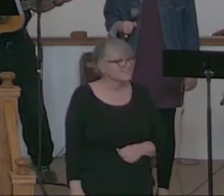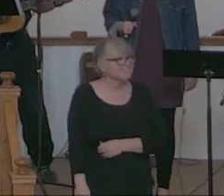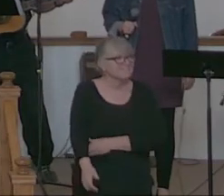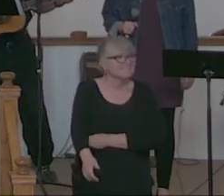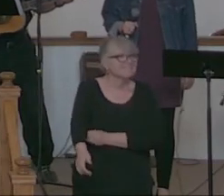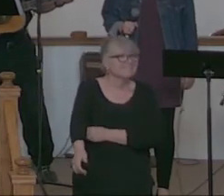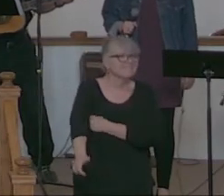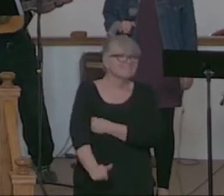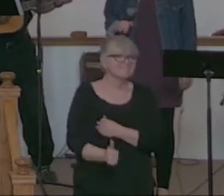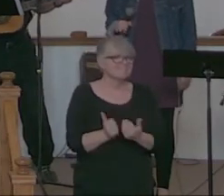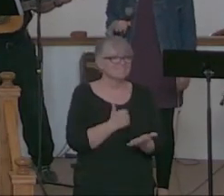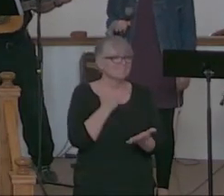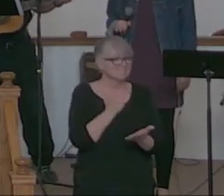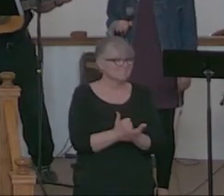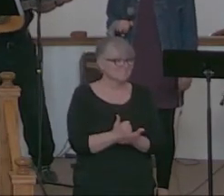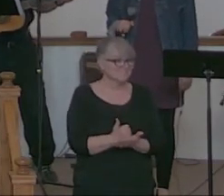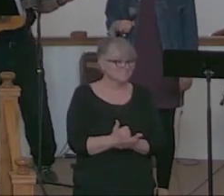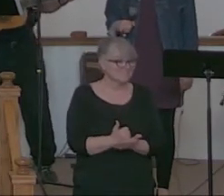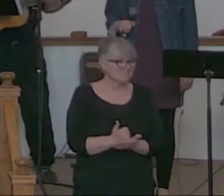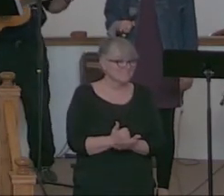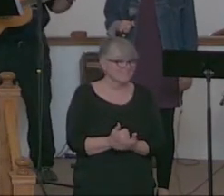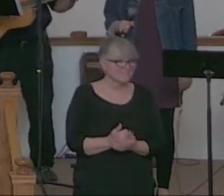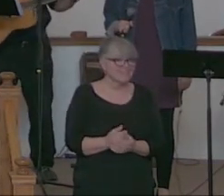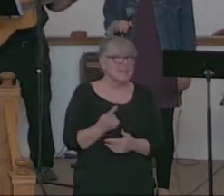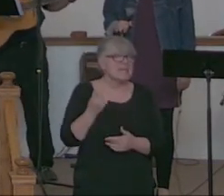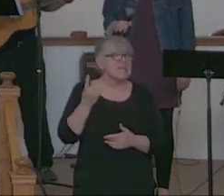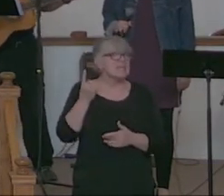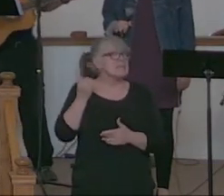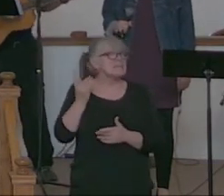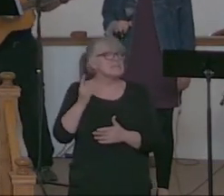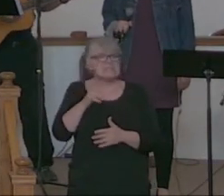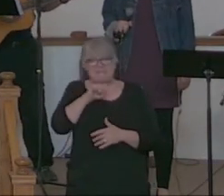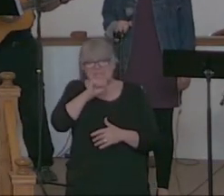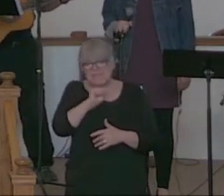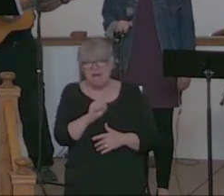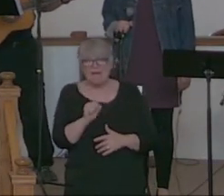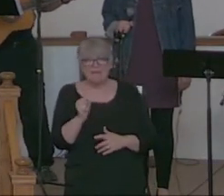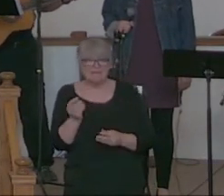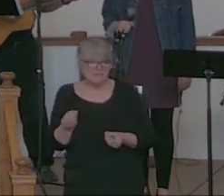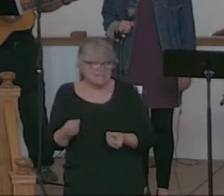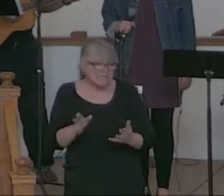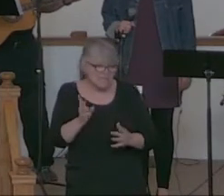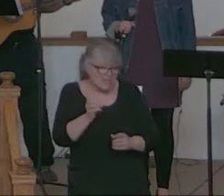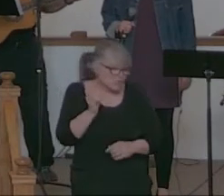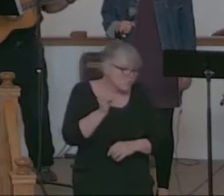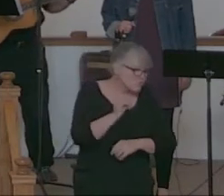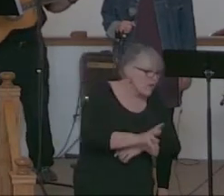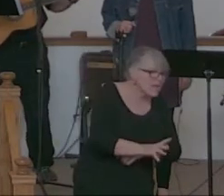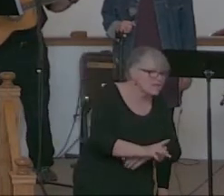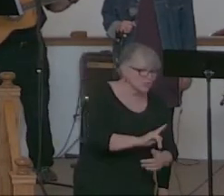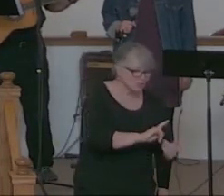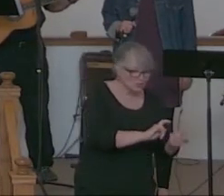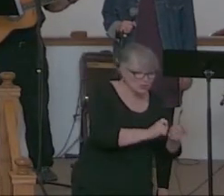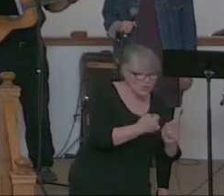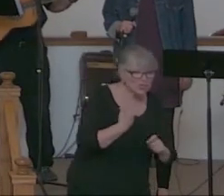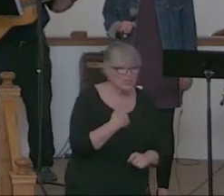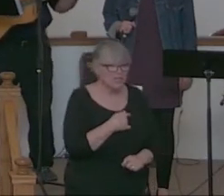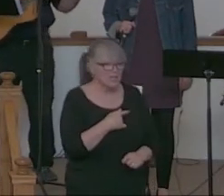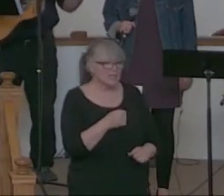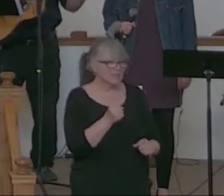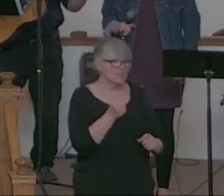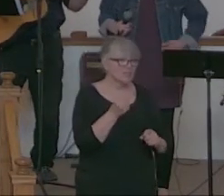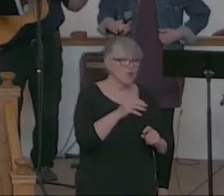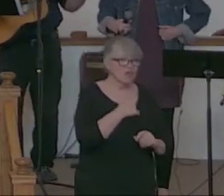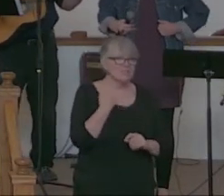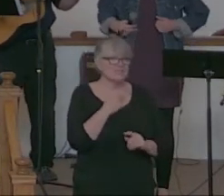Amen. He's into the grace and the changing us and restoring us back to him and, you know,